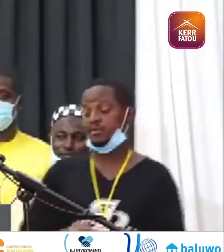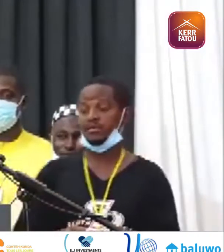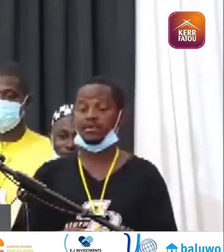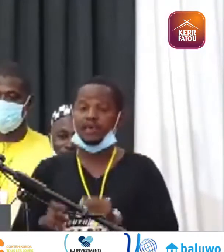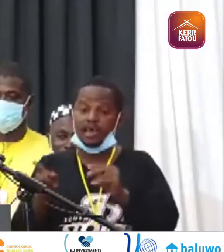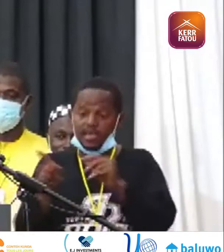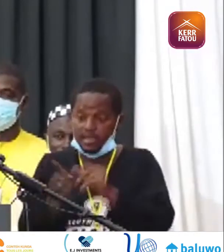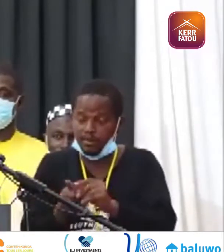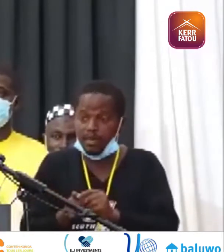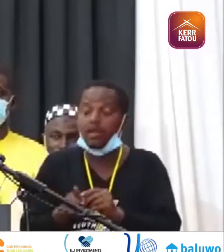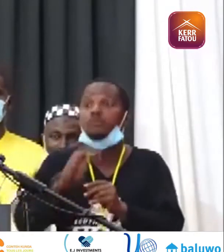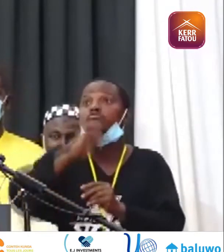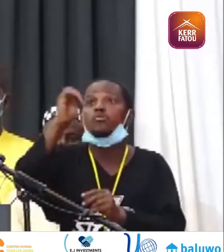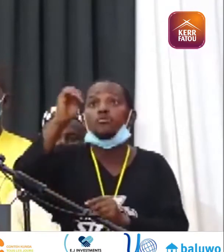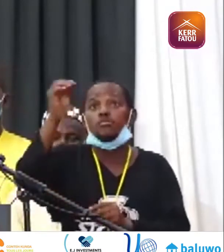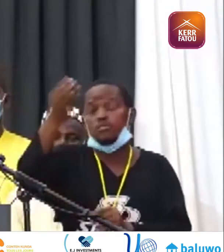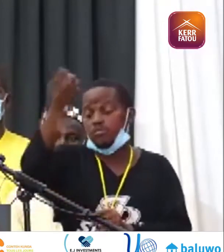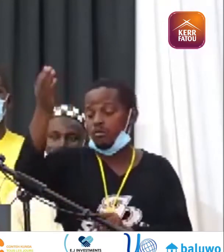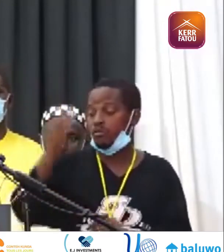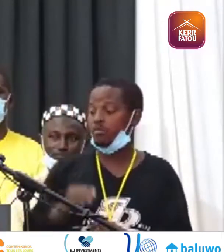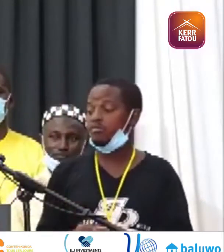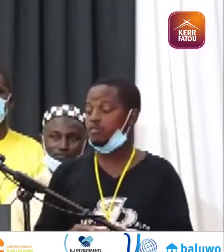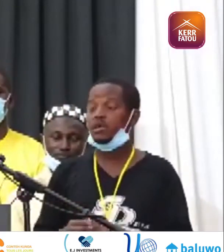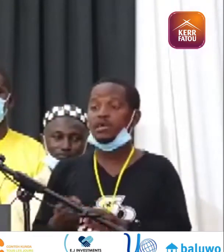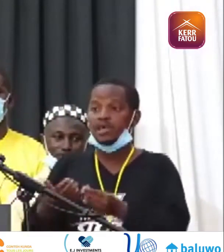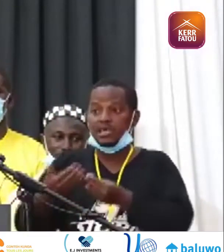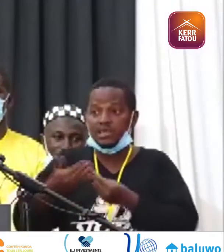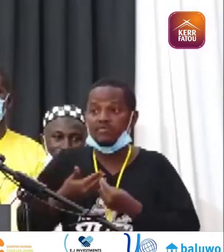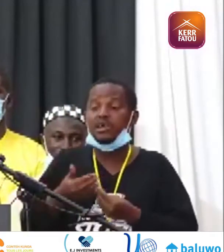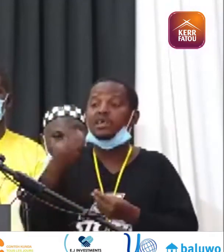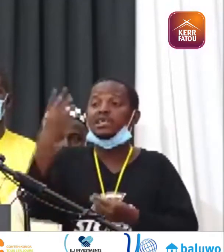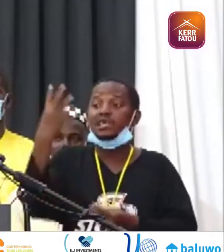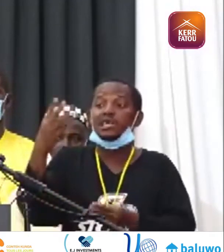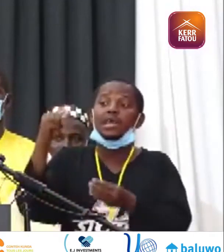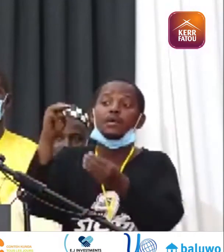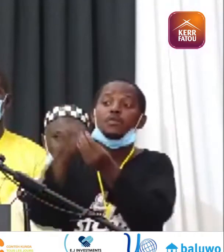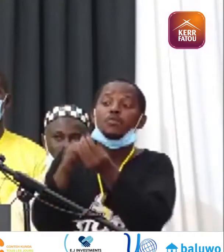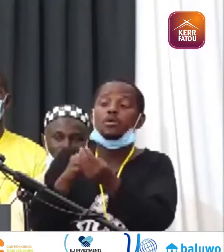And then the diaspora, we received